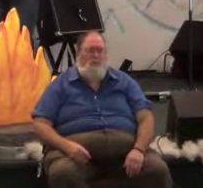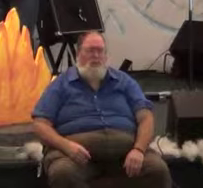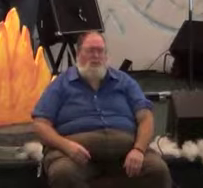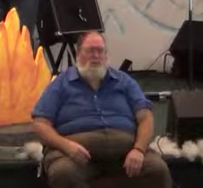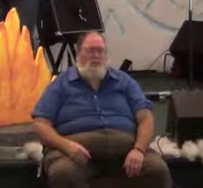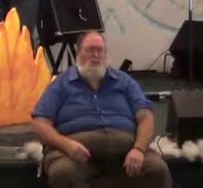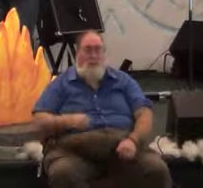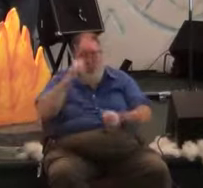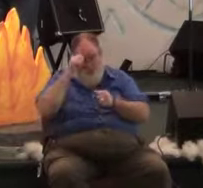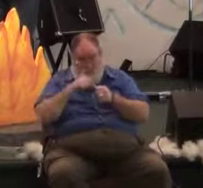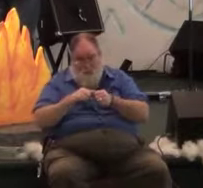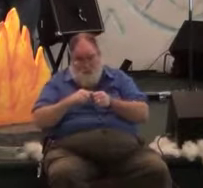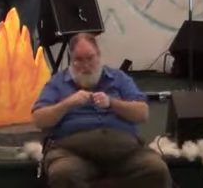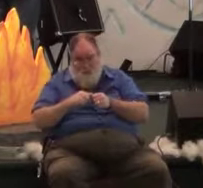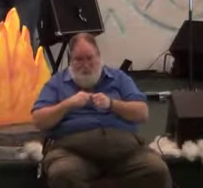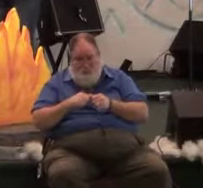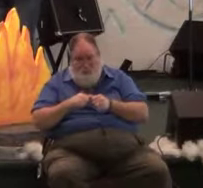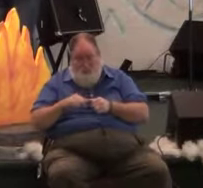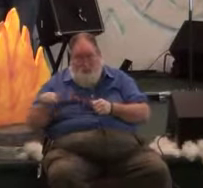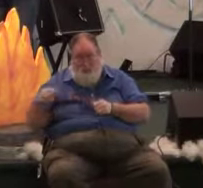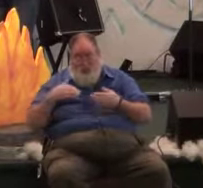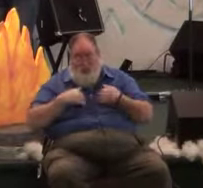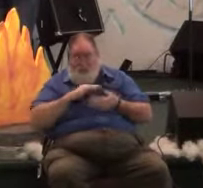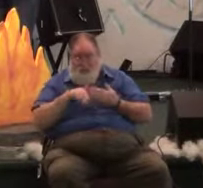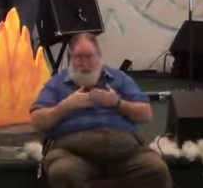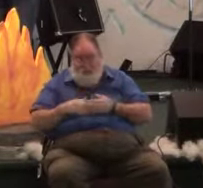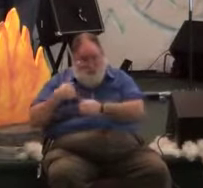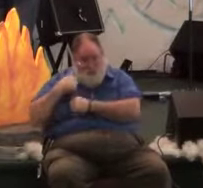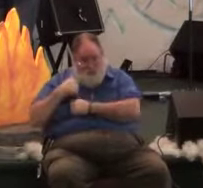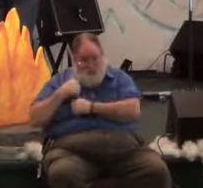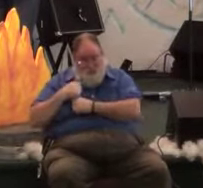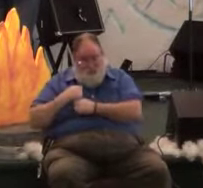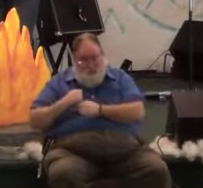25. Now, just remember, Herod has got all these guards together and killed them.